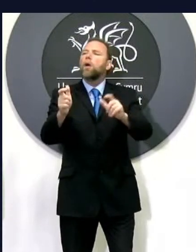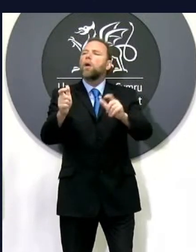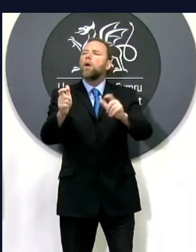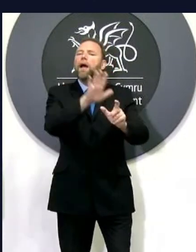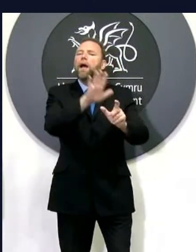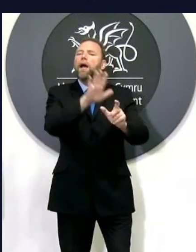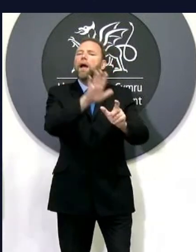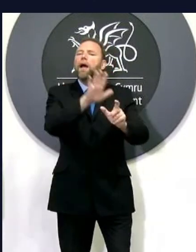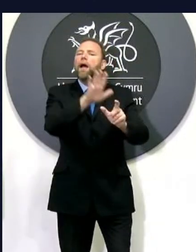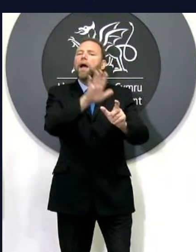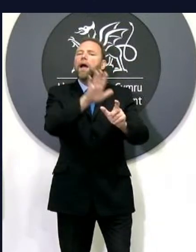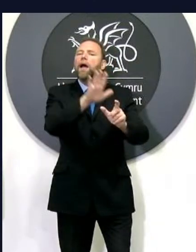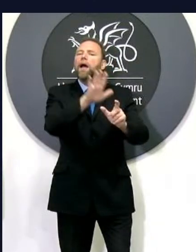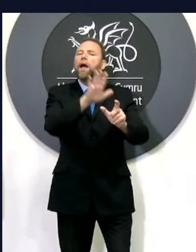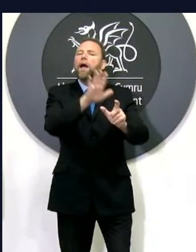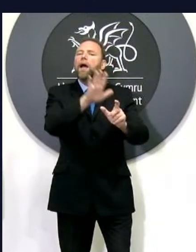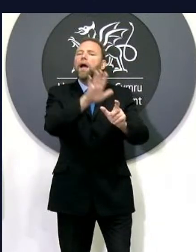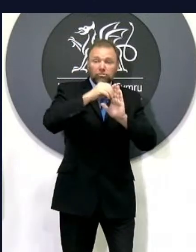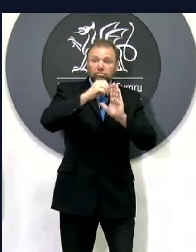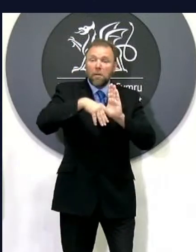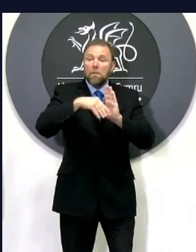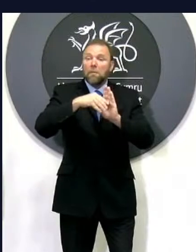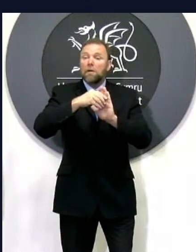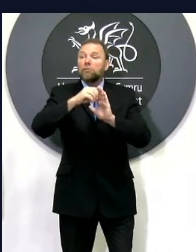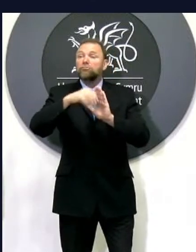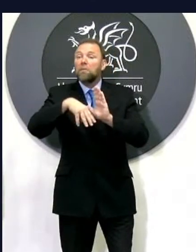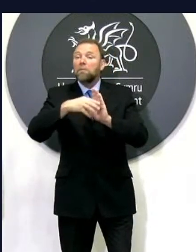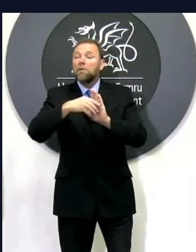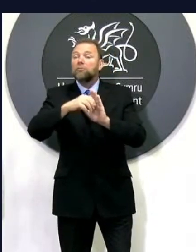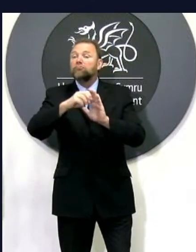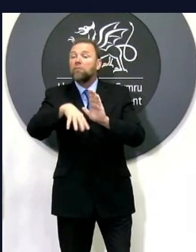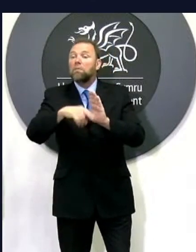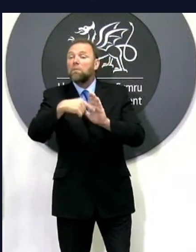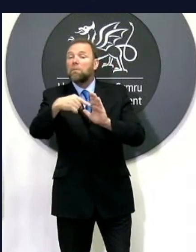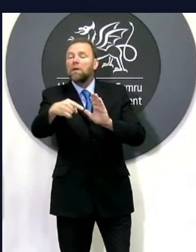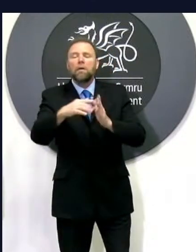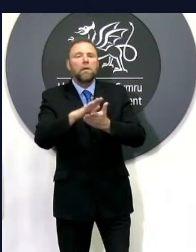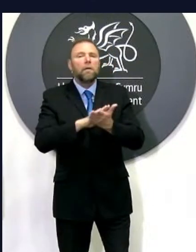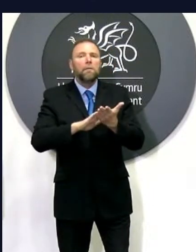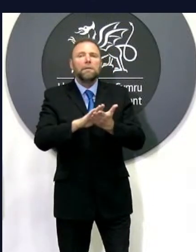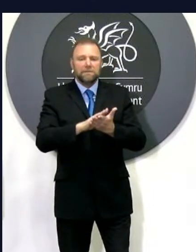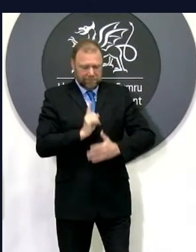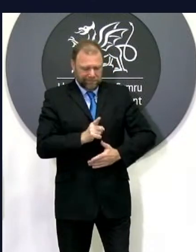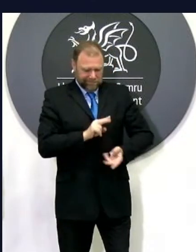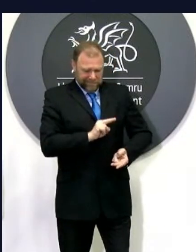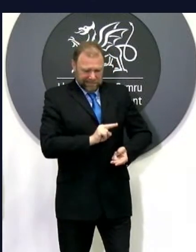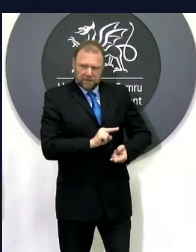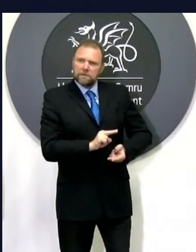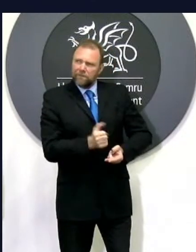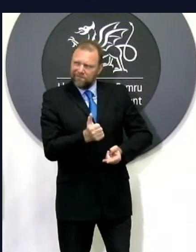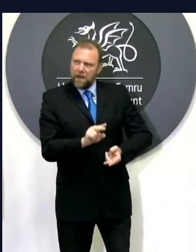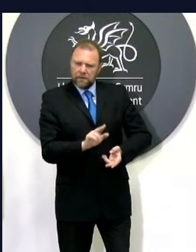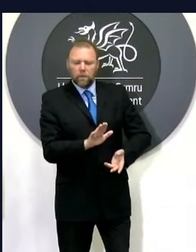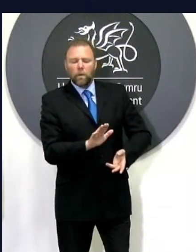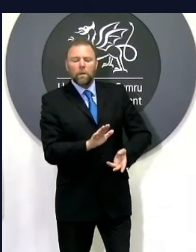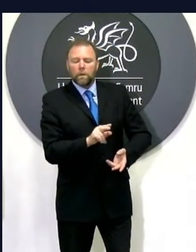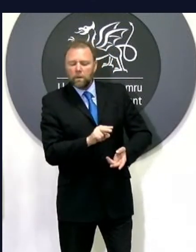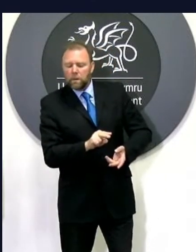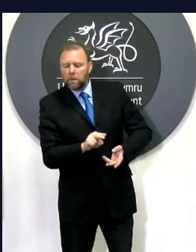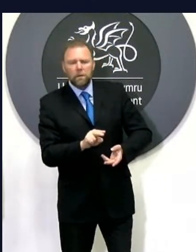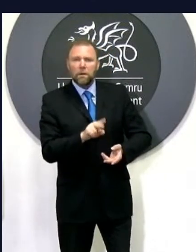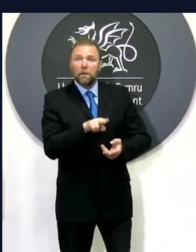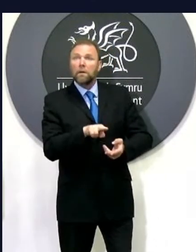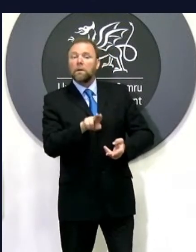to ease the restrictions over the week ahead, but that will only be possible with the help and the